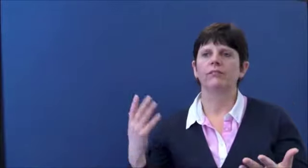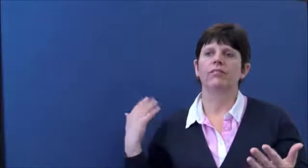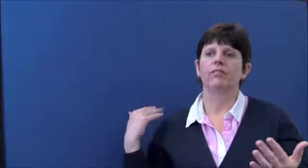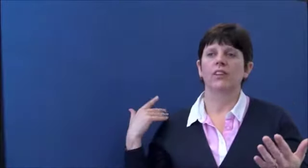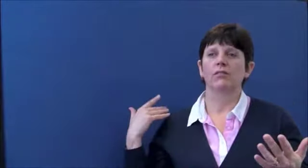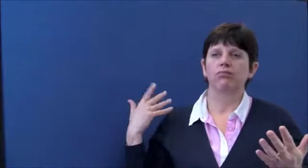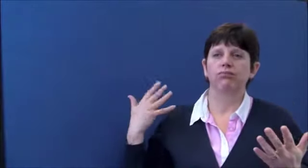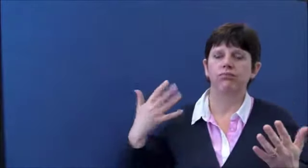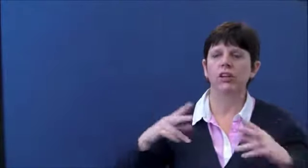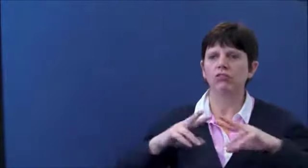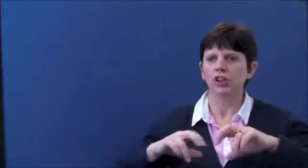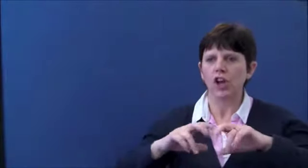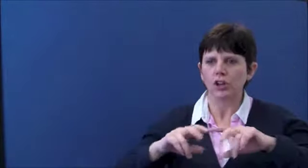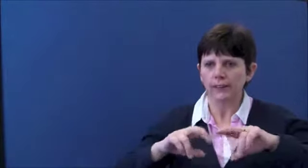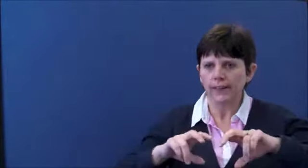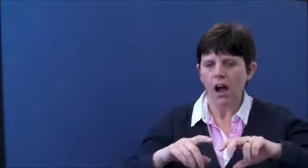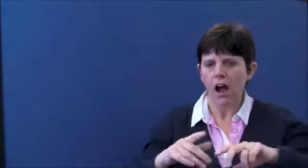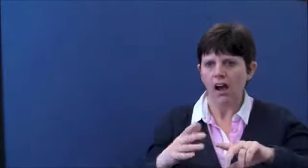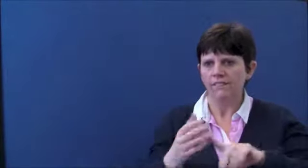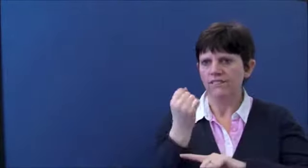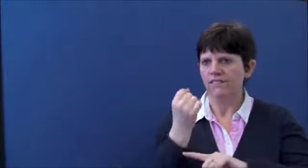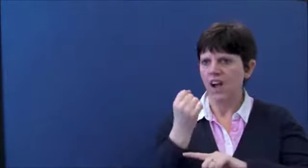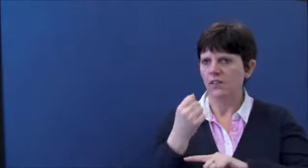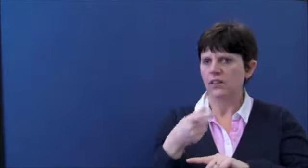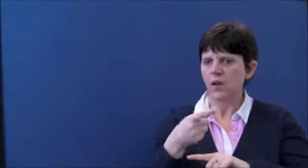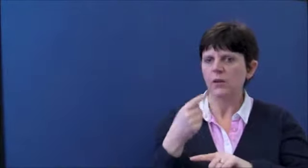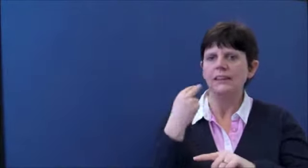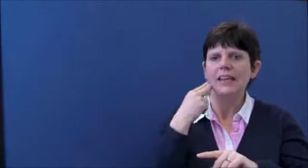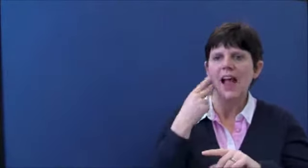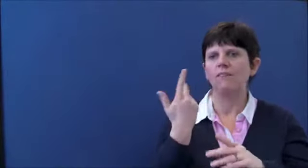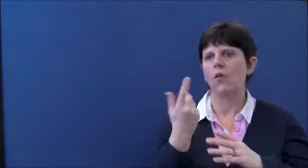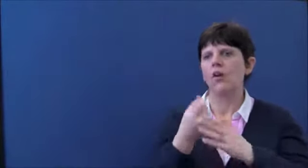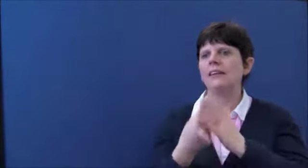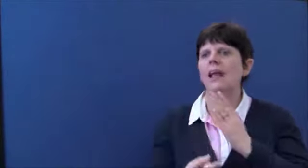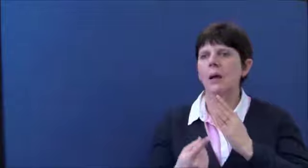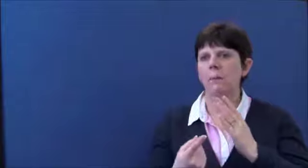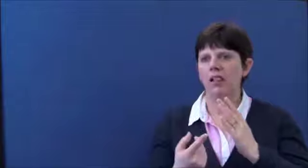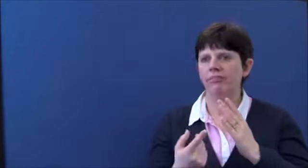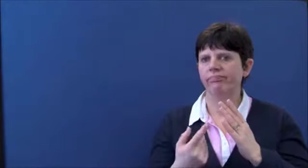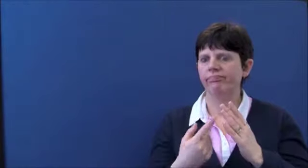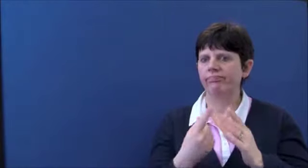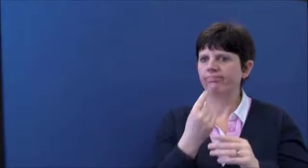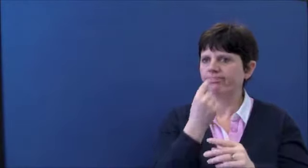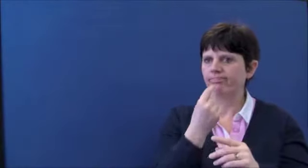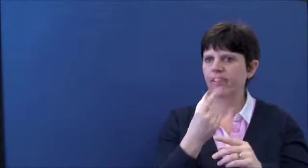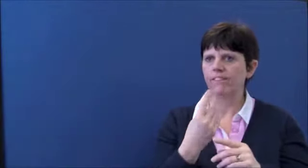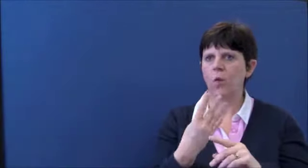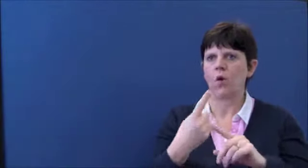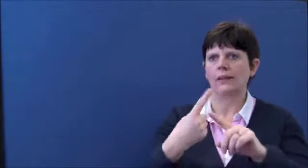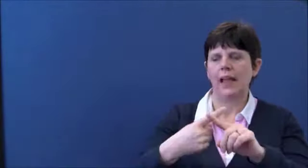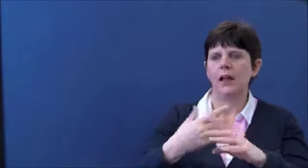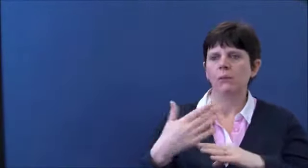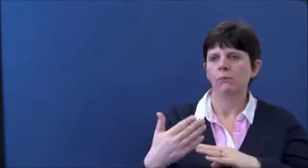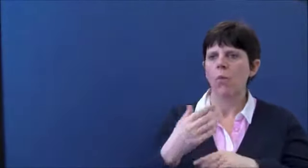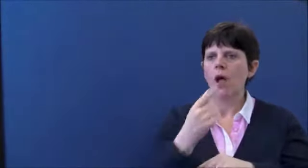We know from previous research that deaf and disabled children and young people are 4 times more likely to be abused than other children and young